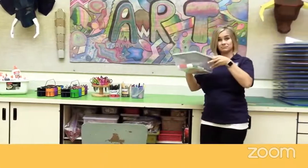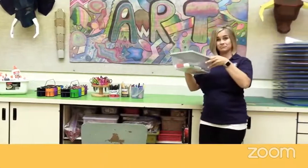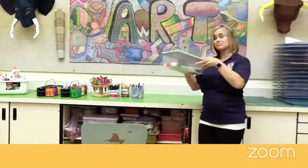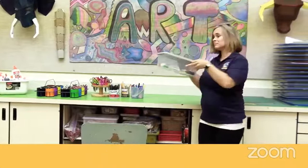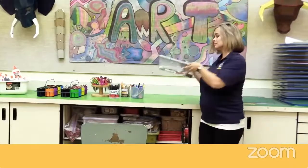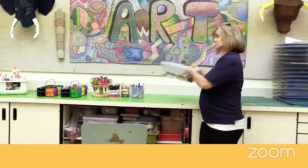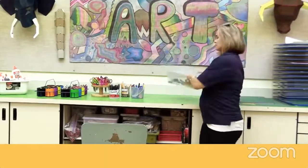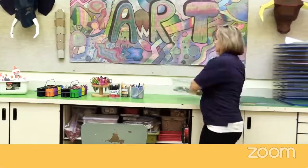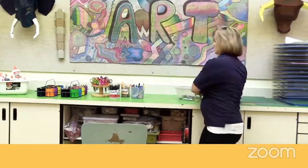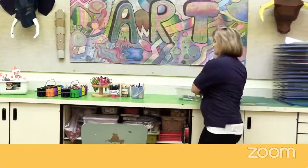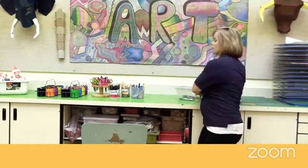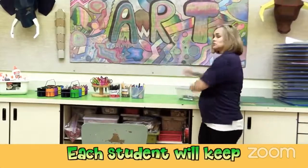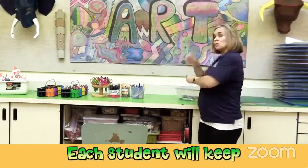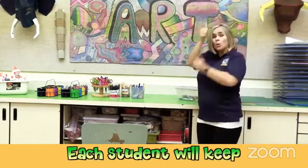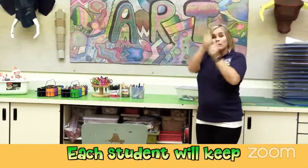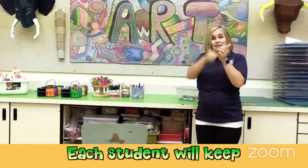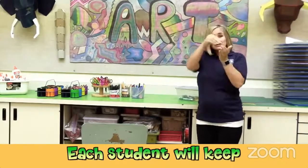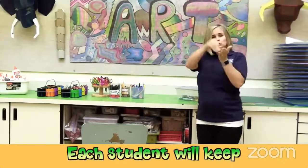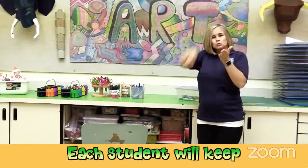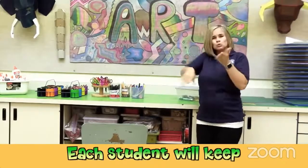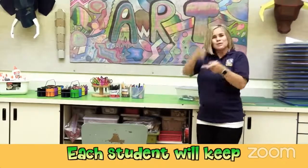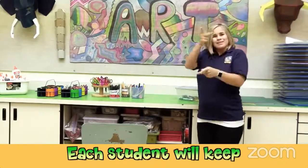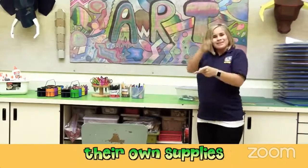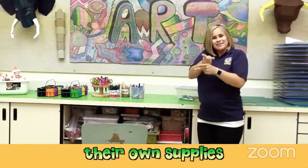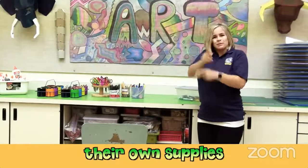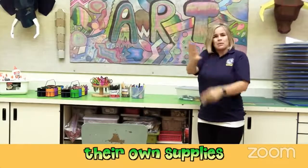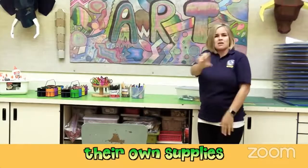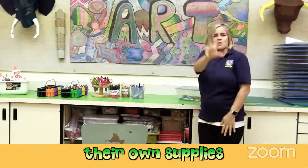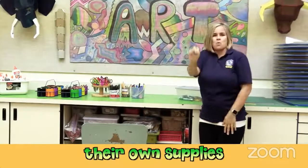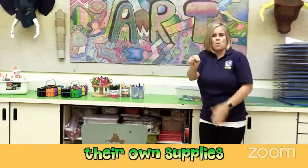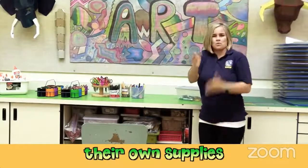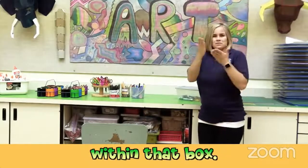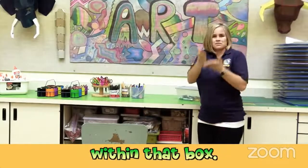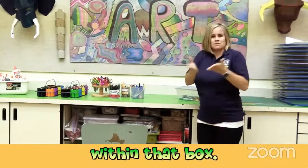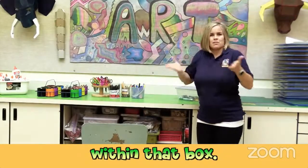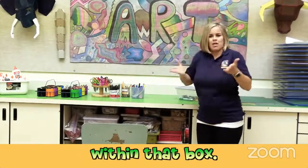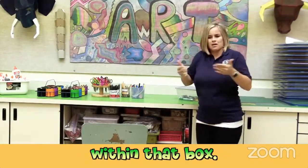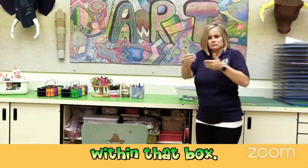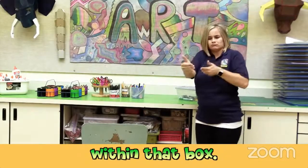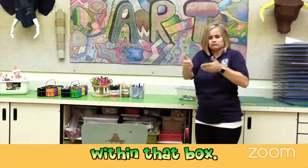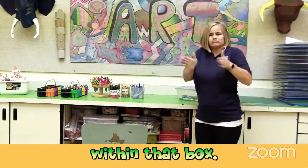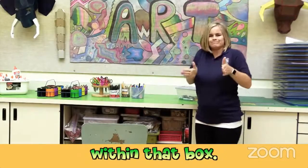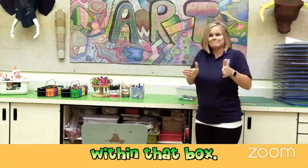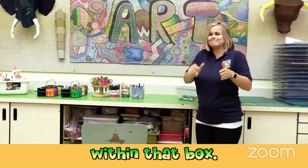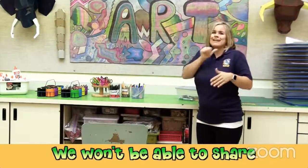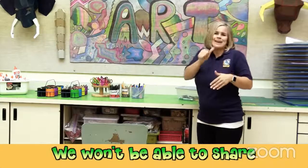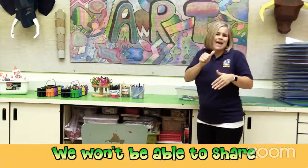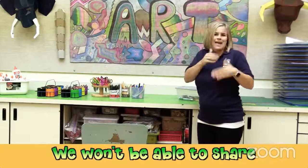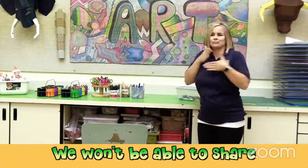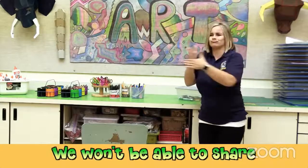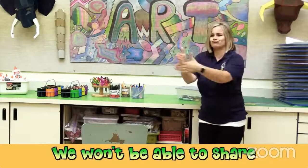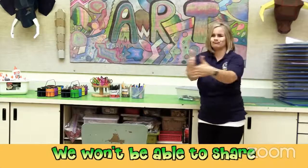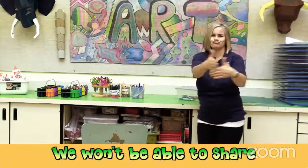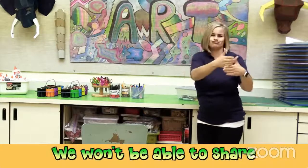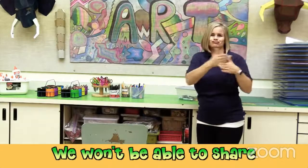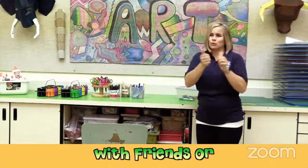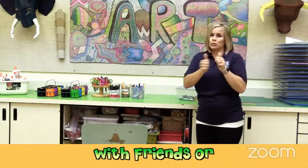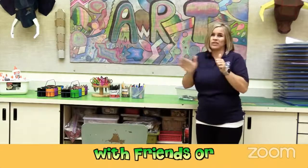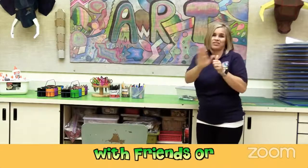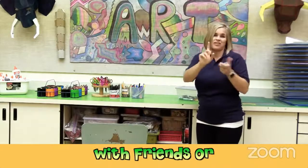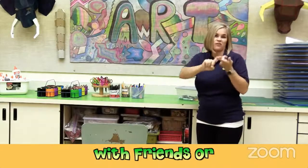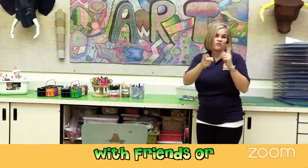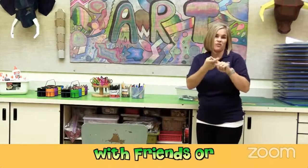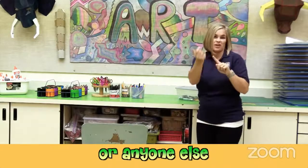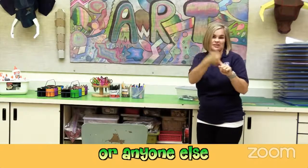box. Each student will keep their own supplies within that box. We won't be able to share